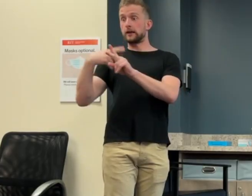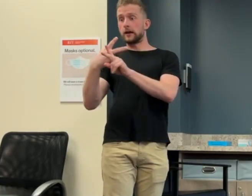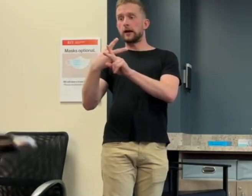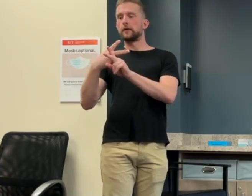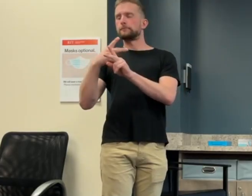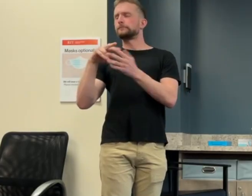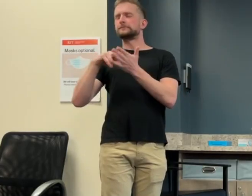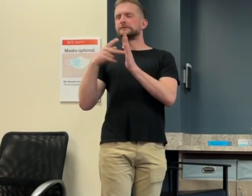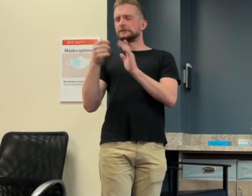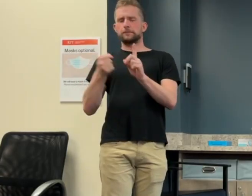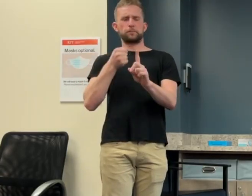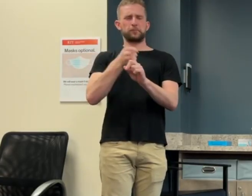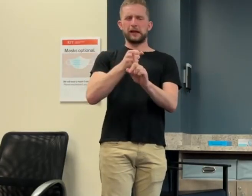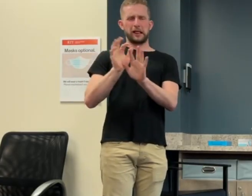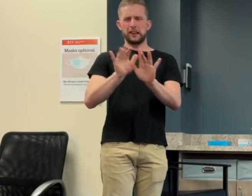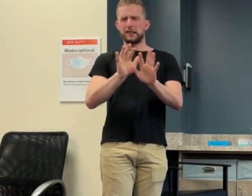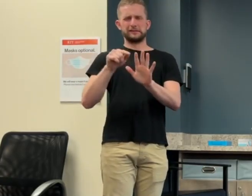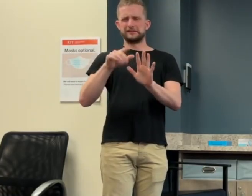or another.